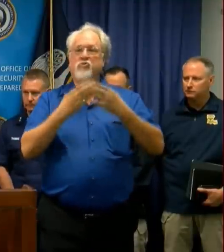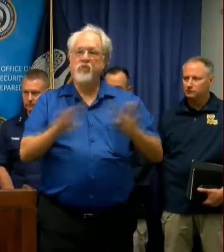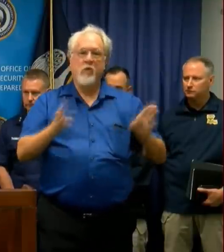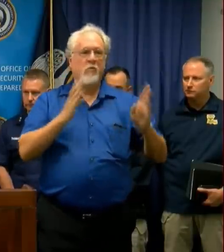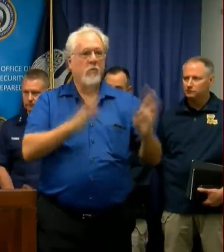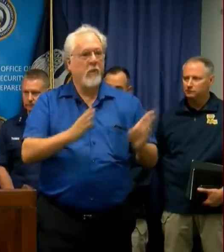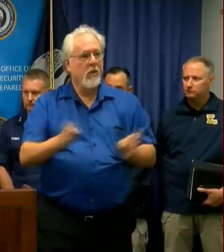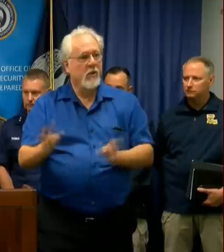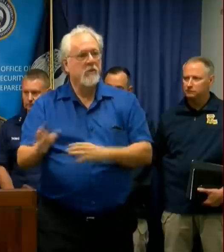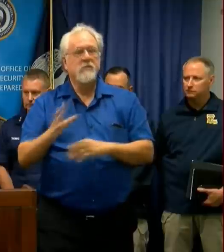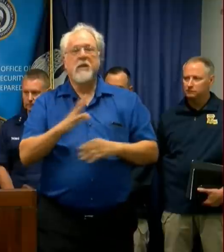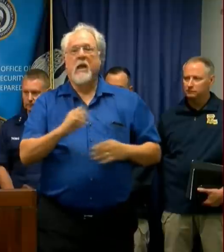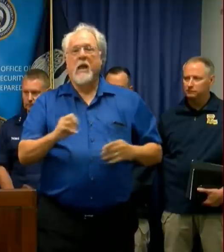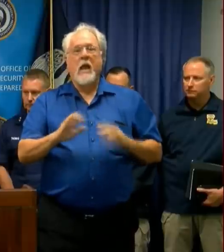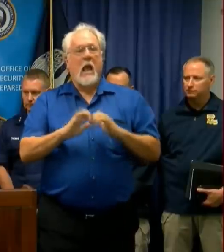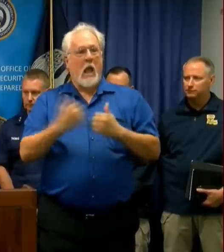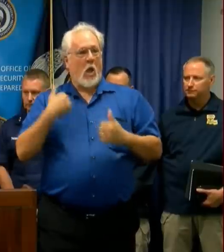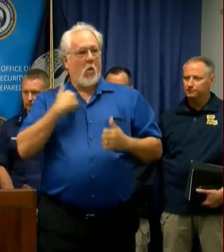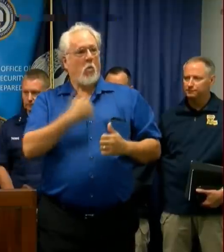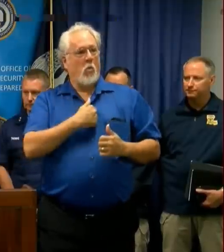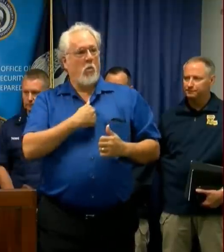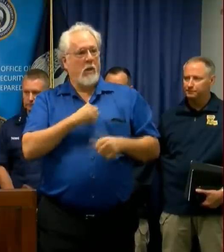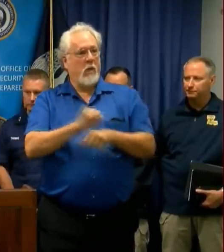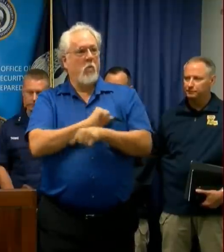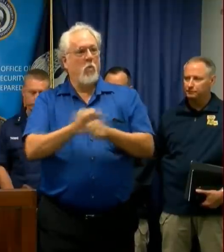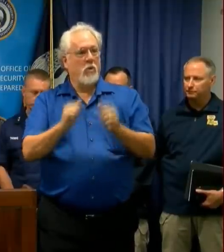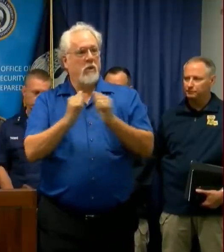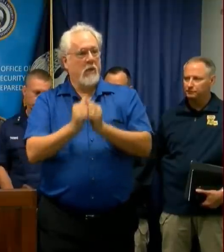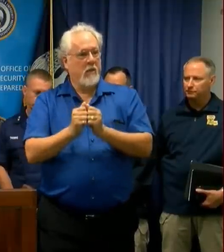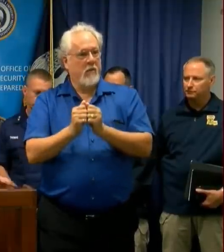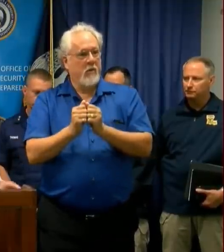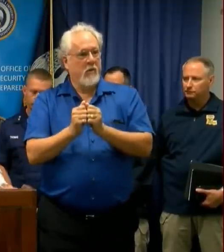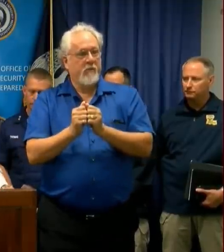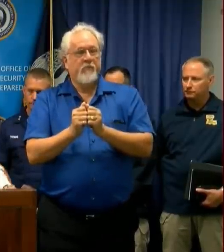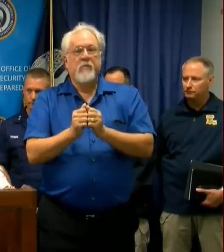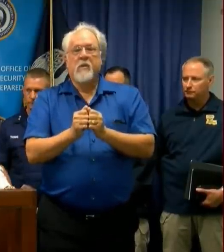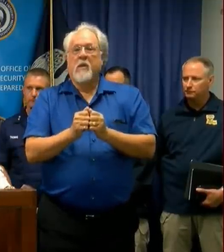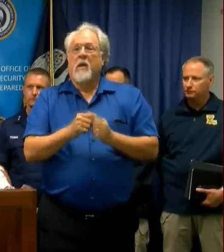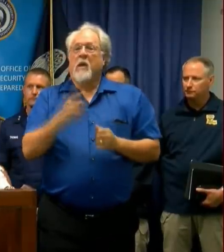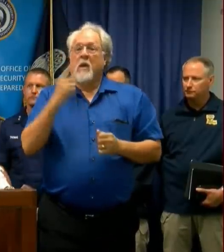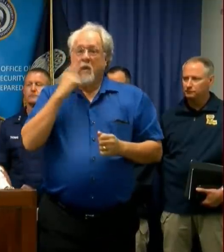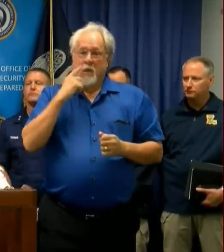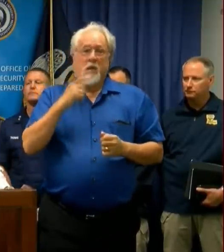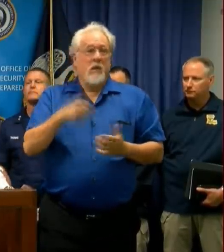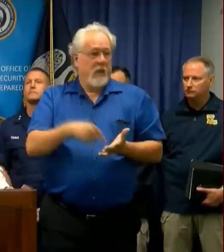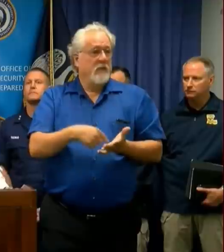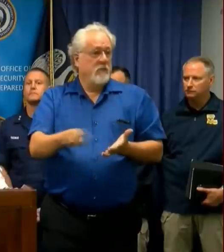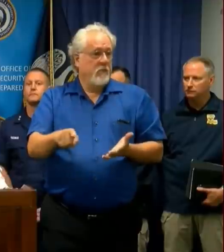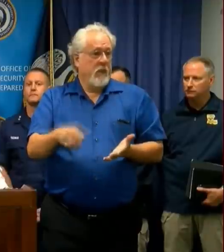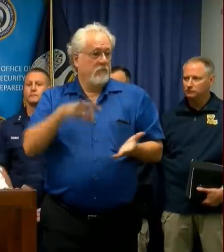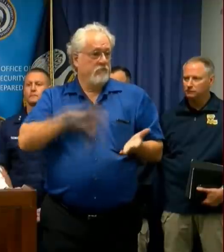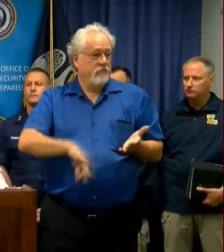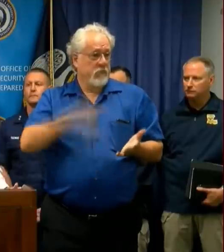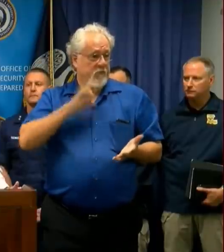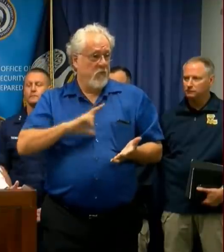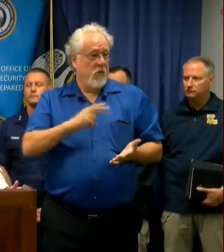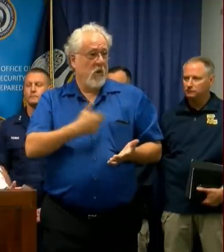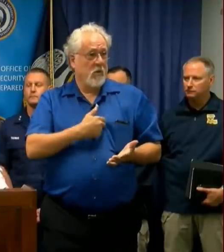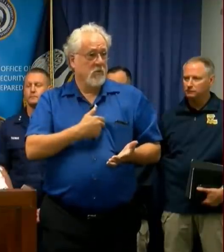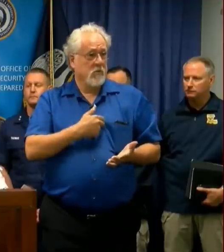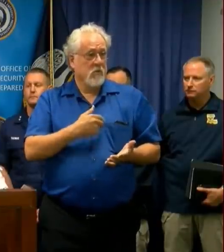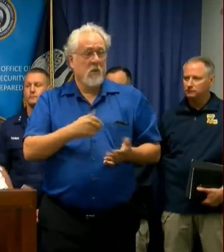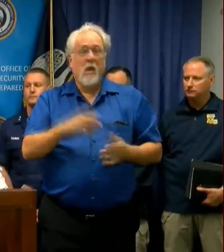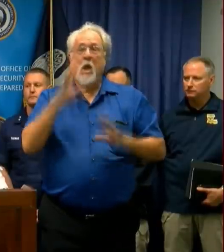general preparedness and the way that we would work together. And I think it's paying dividends for us.